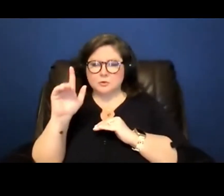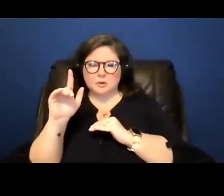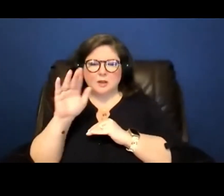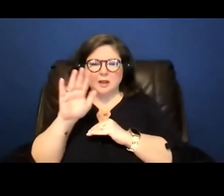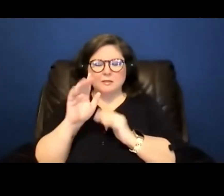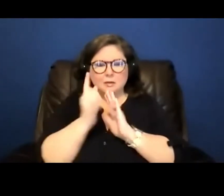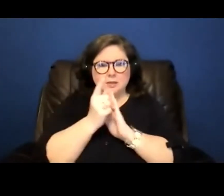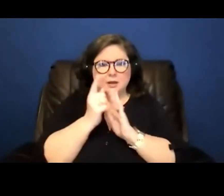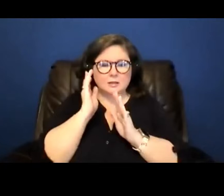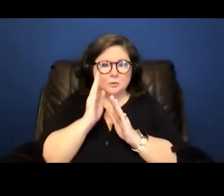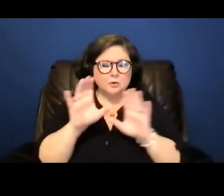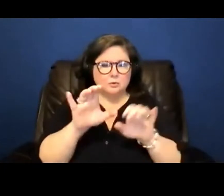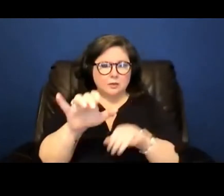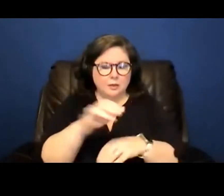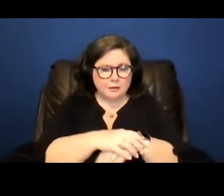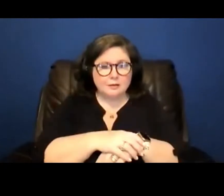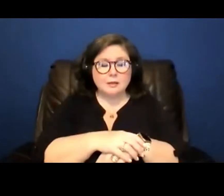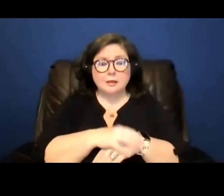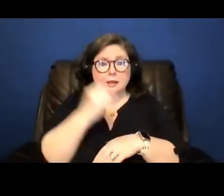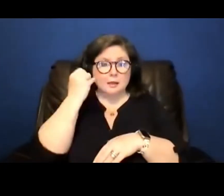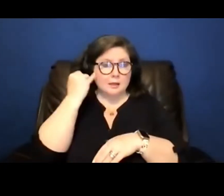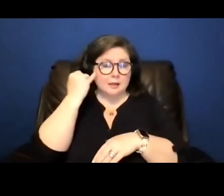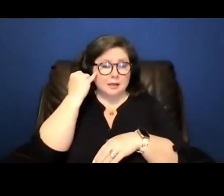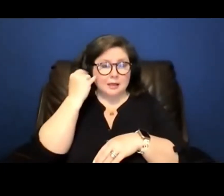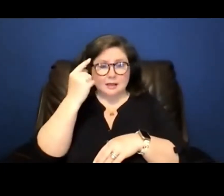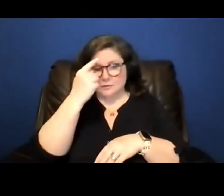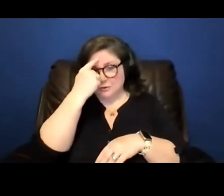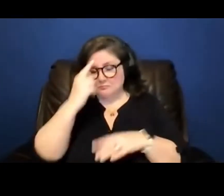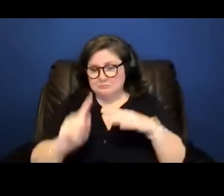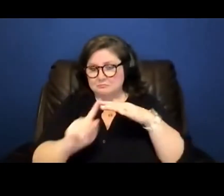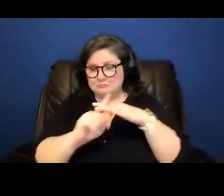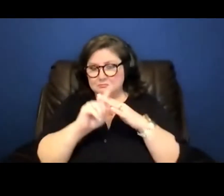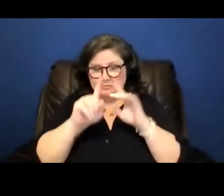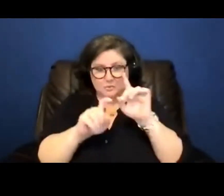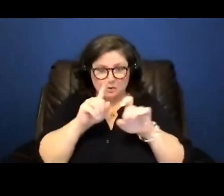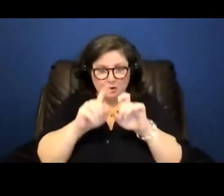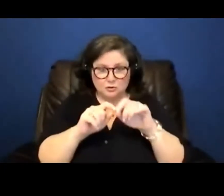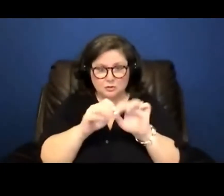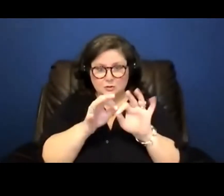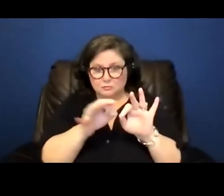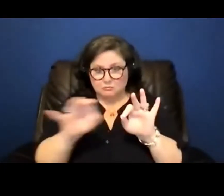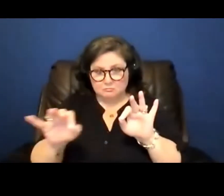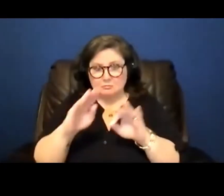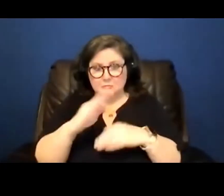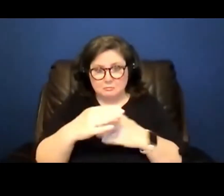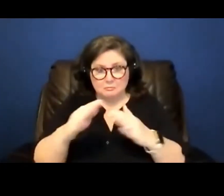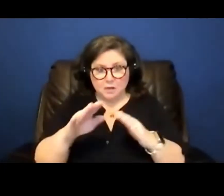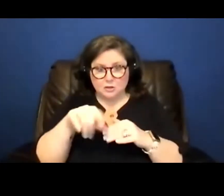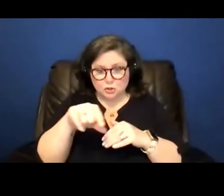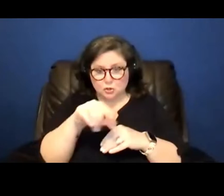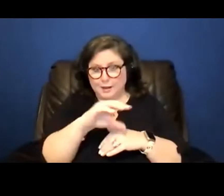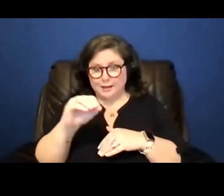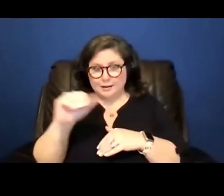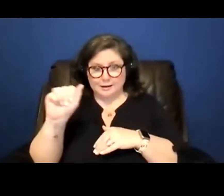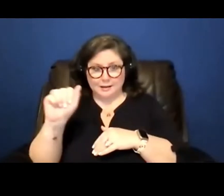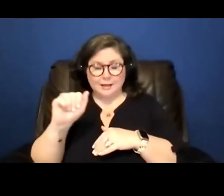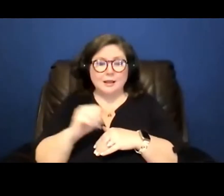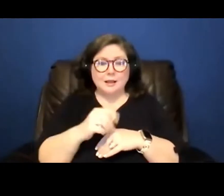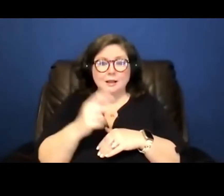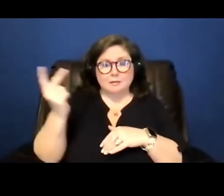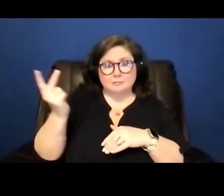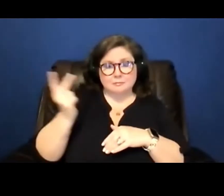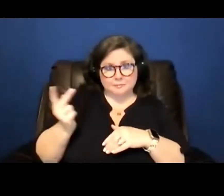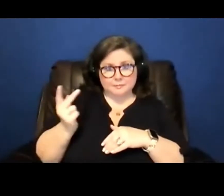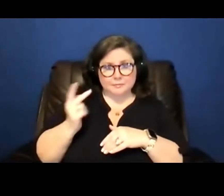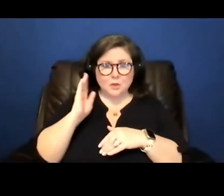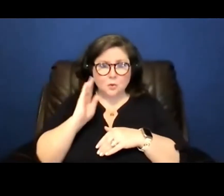and please, if you think of any questions, put in the Q&A box, and me and also Phyllis Jackson, who will follow my